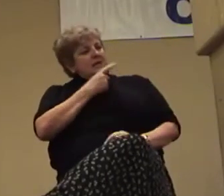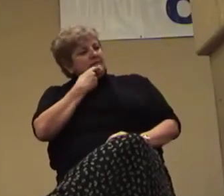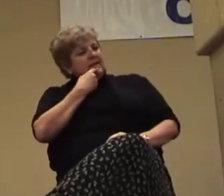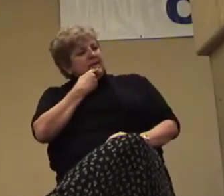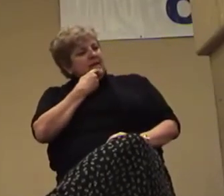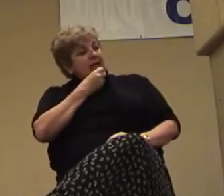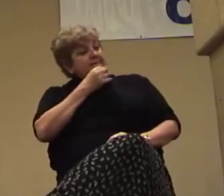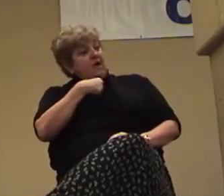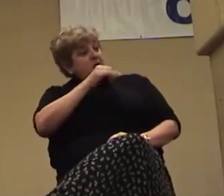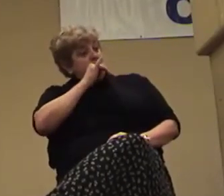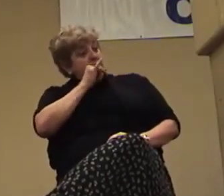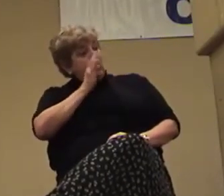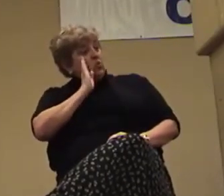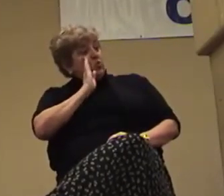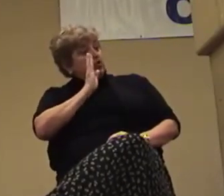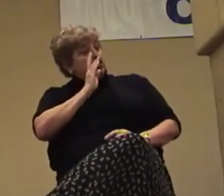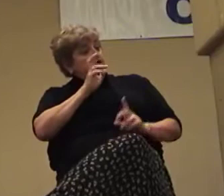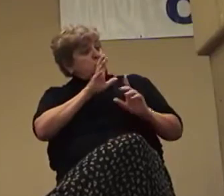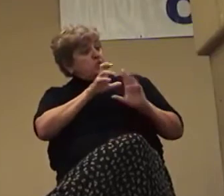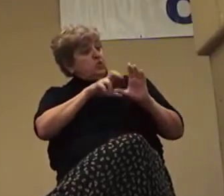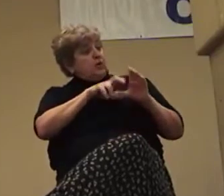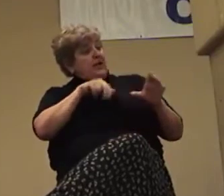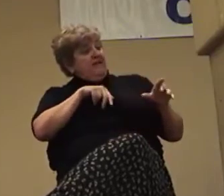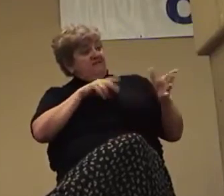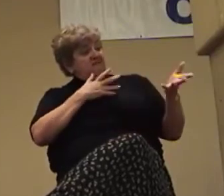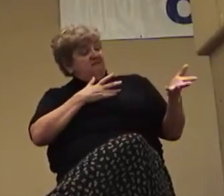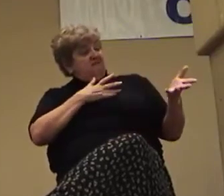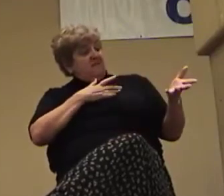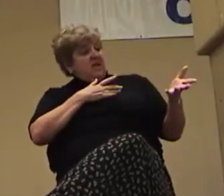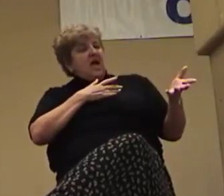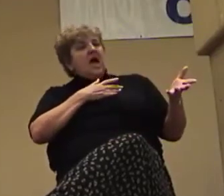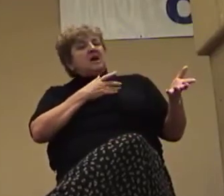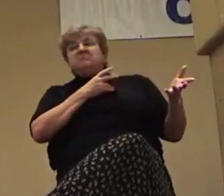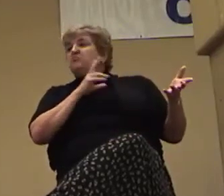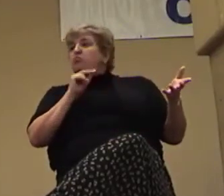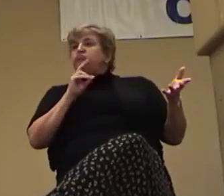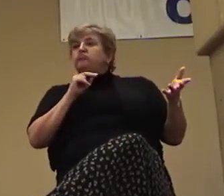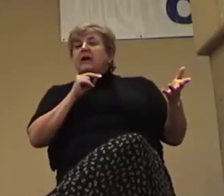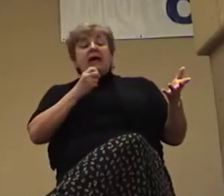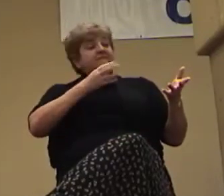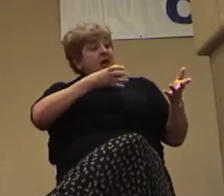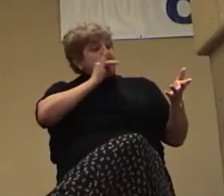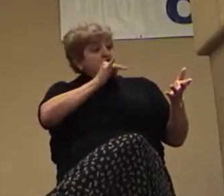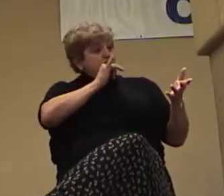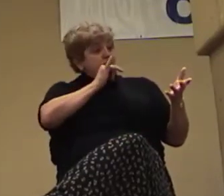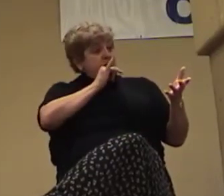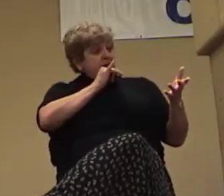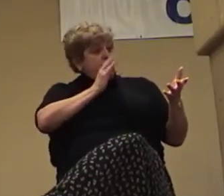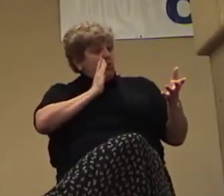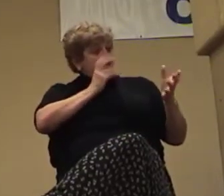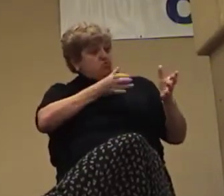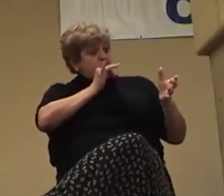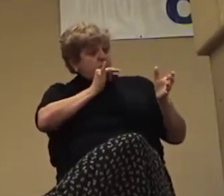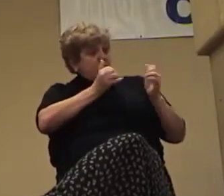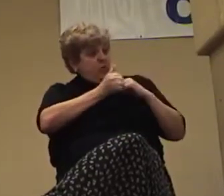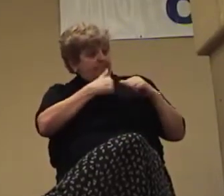me? And they said, no. I said, if I drink, will you drink with me? And they said, yes.